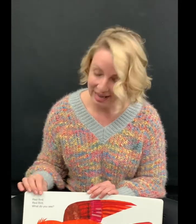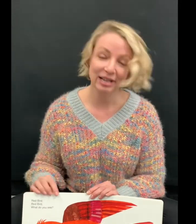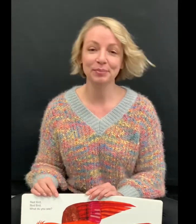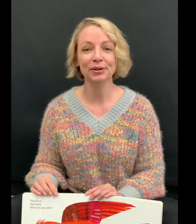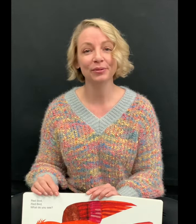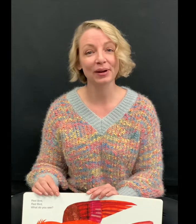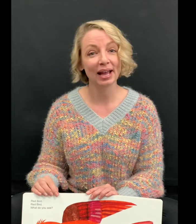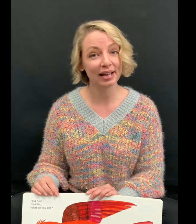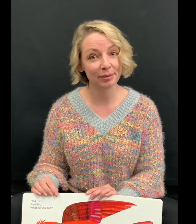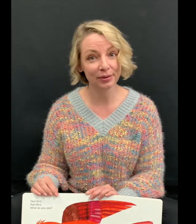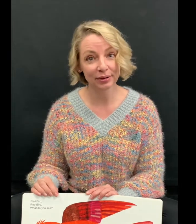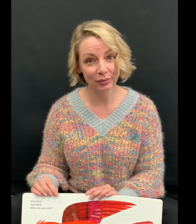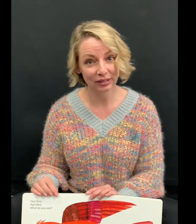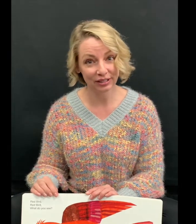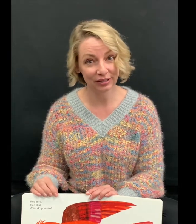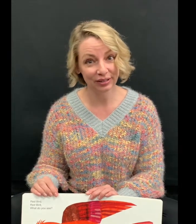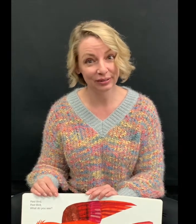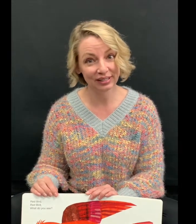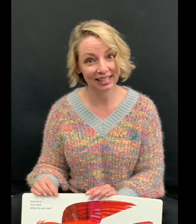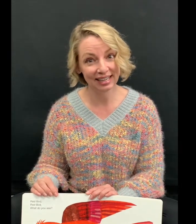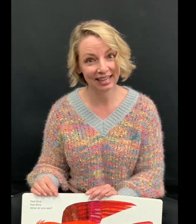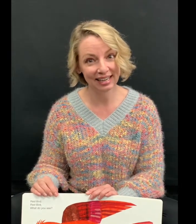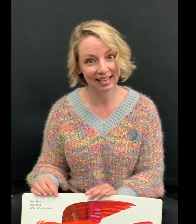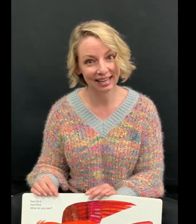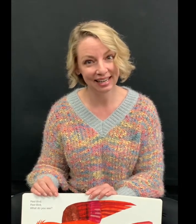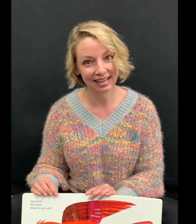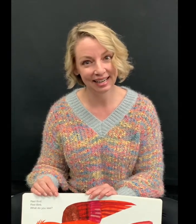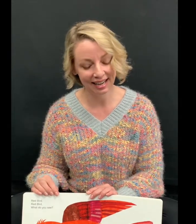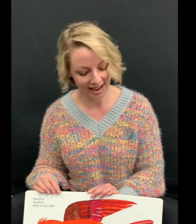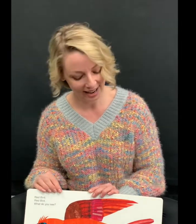Red bird, red bird, what do you see?